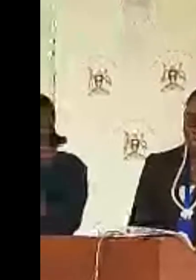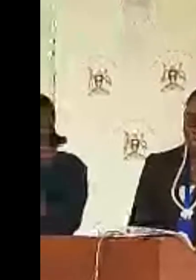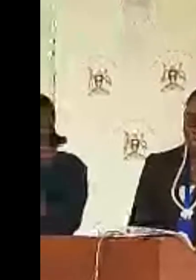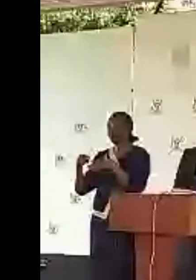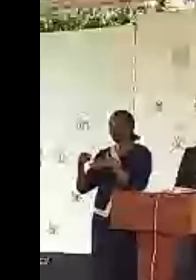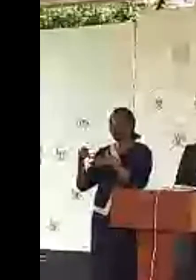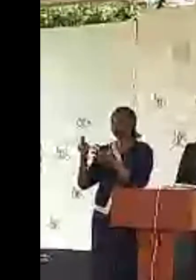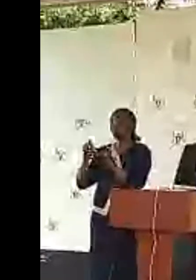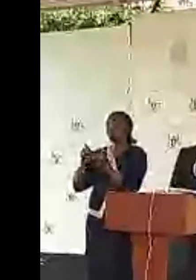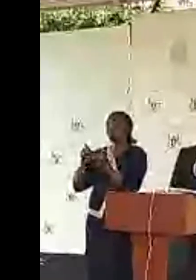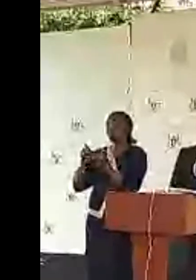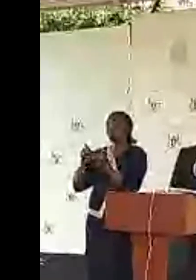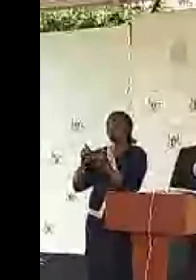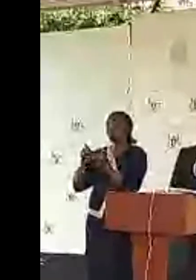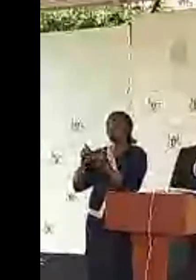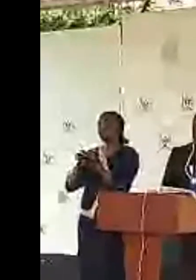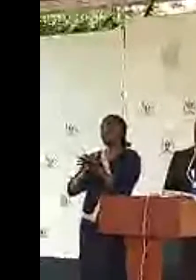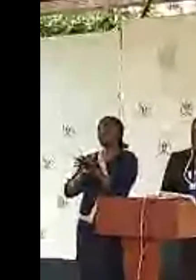twawandiisako abayizi